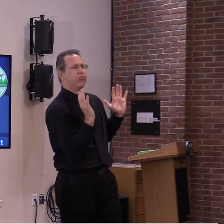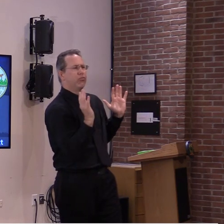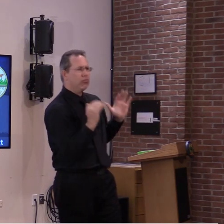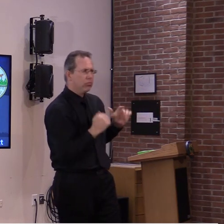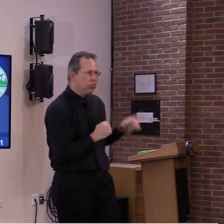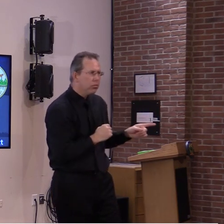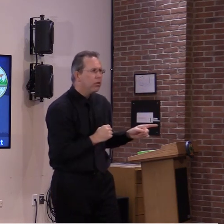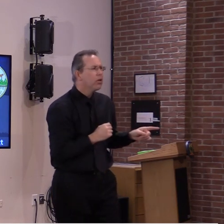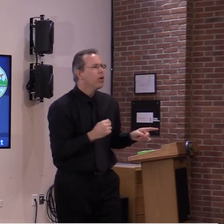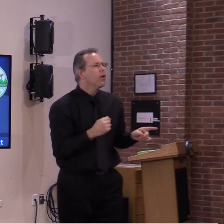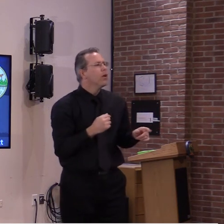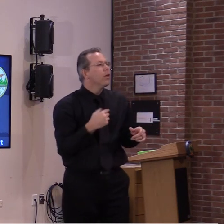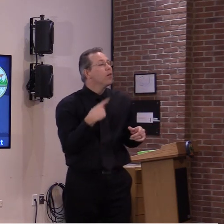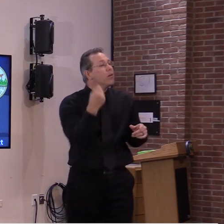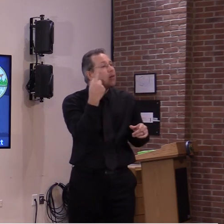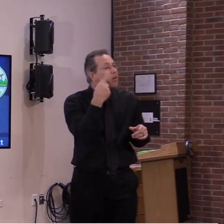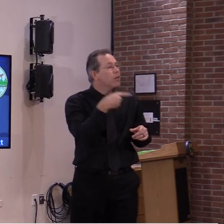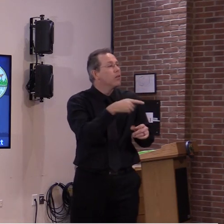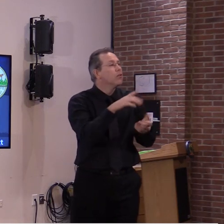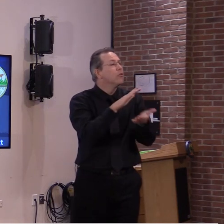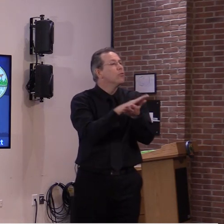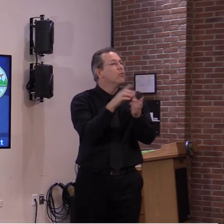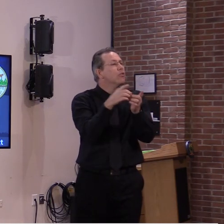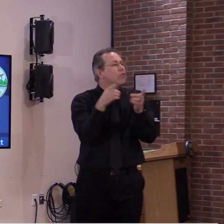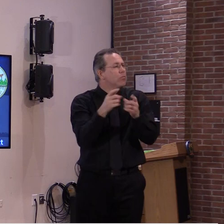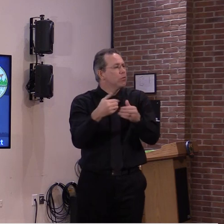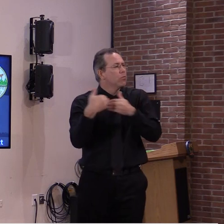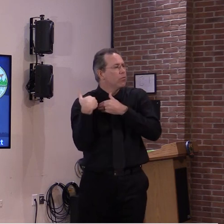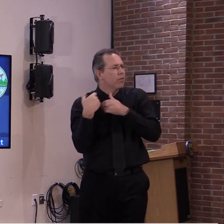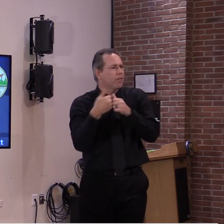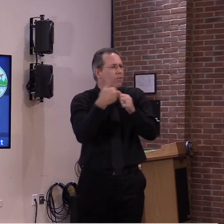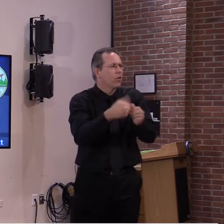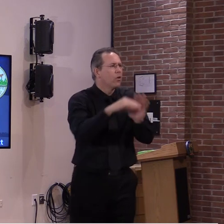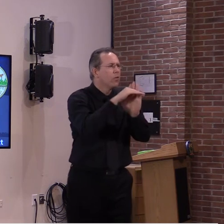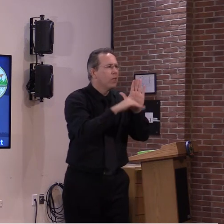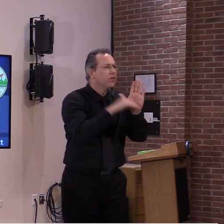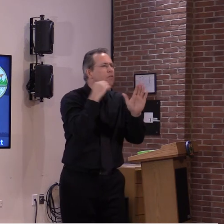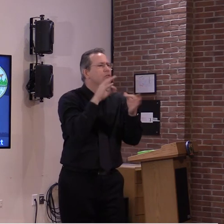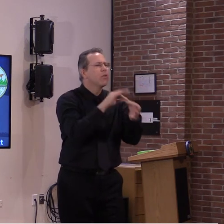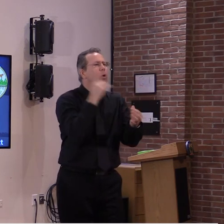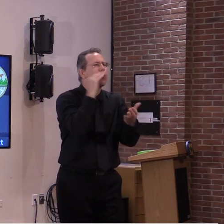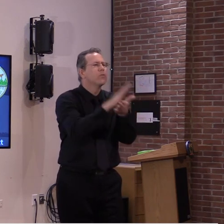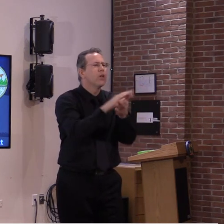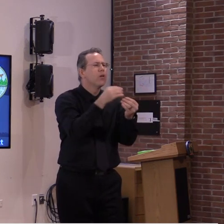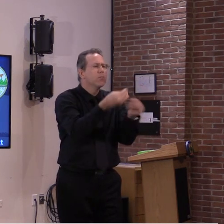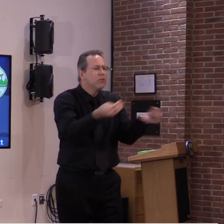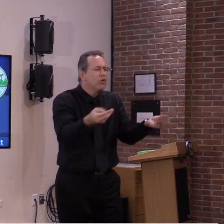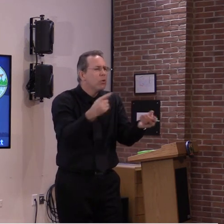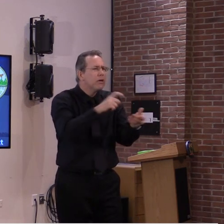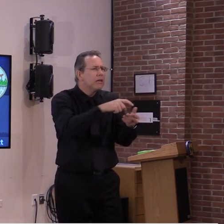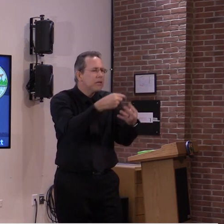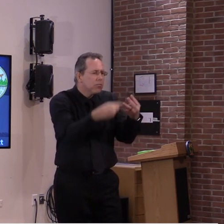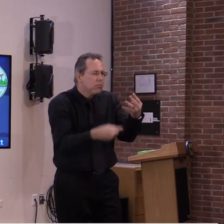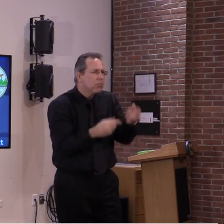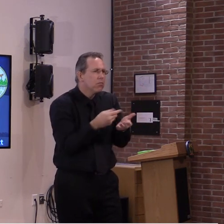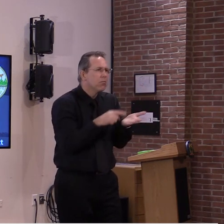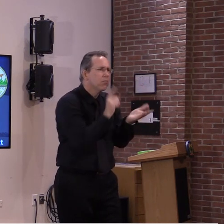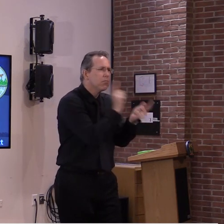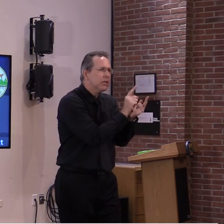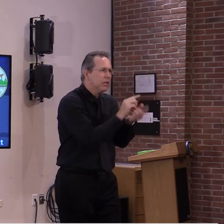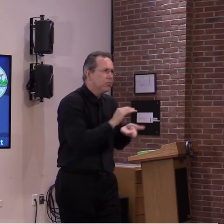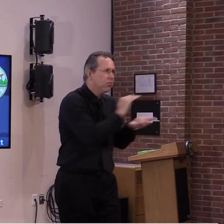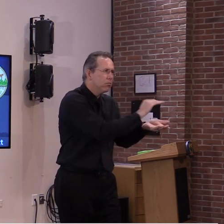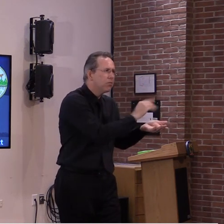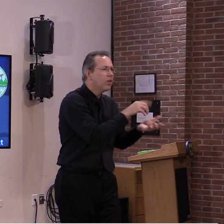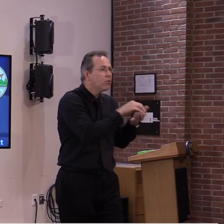study, which requires them to describe to what extent they allow home study students to participate in school-sponsored activities.